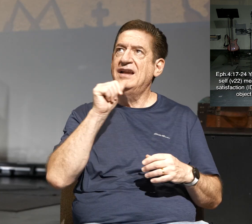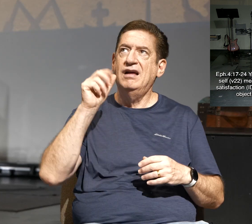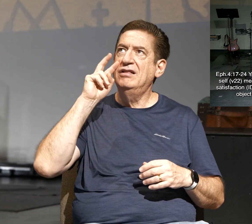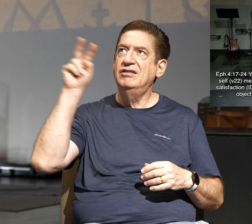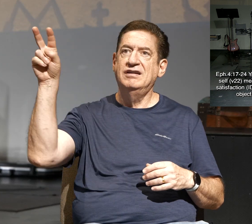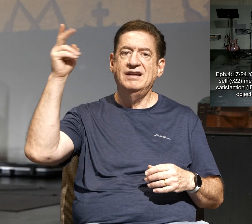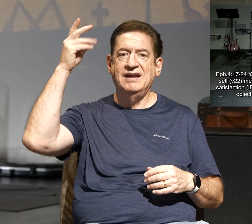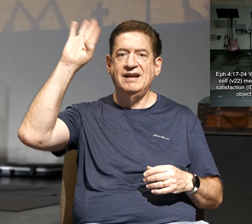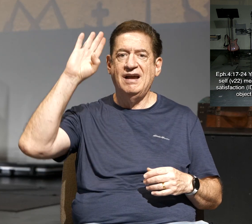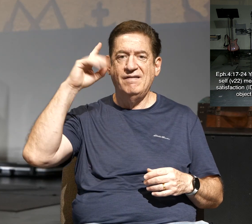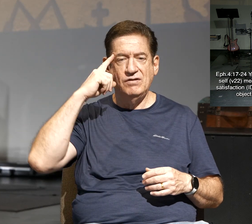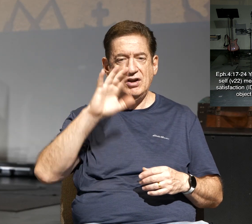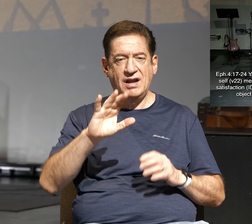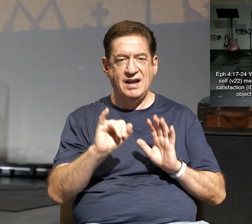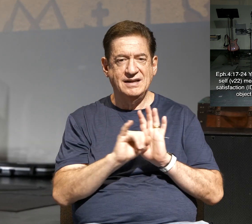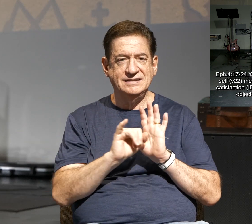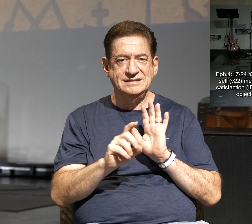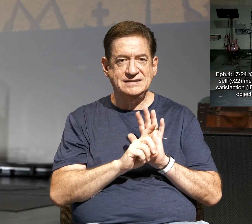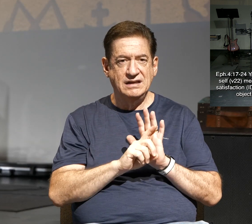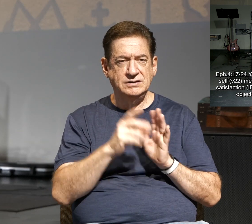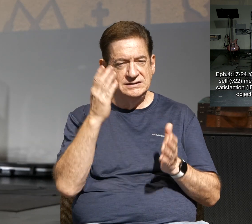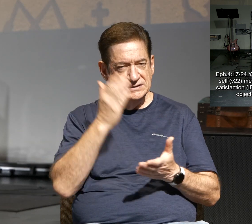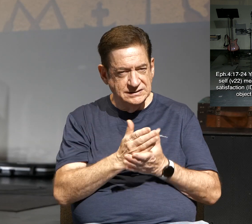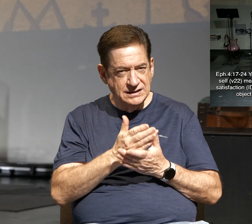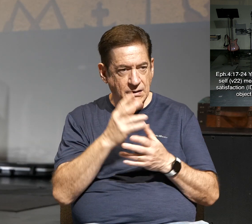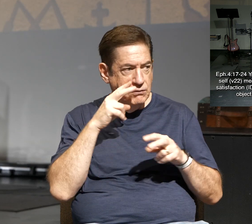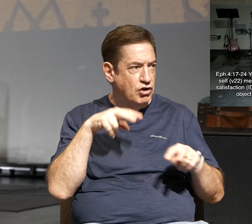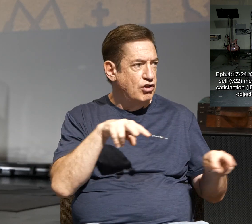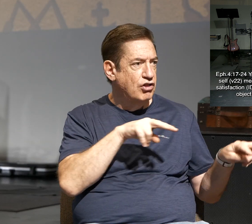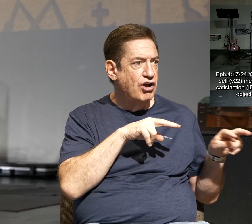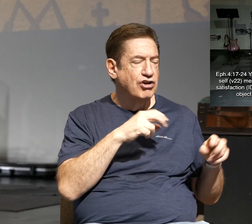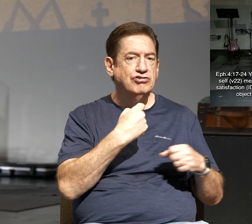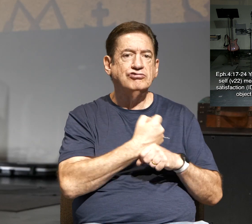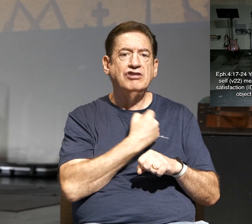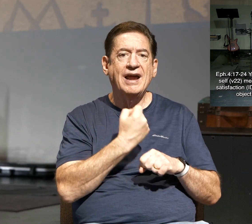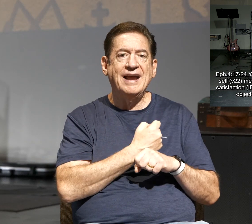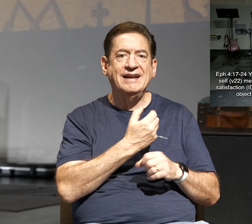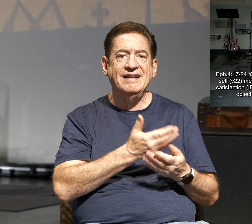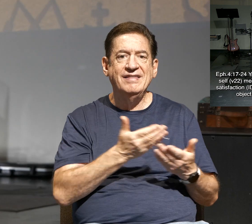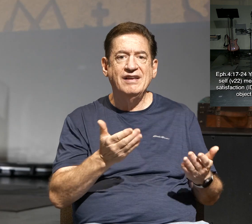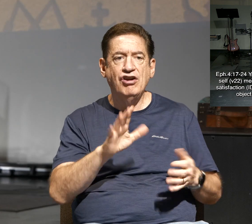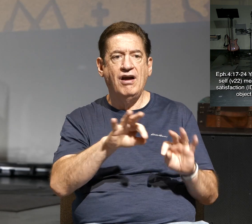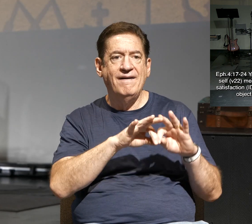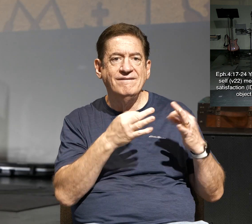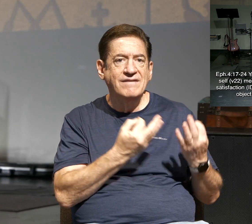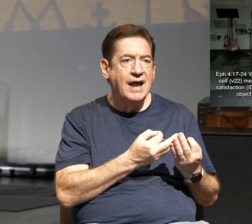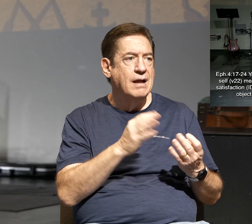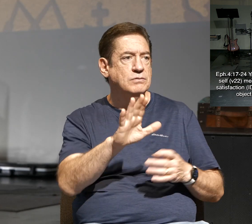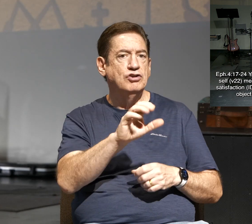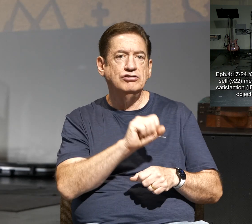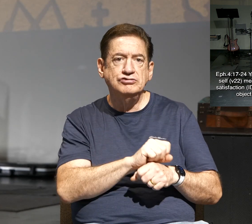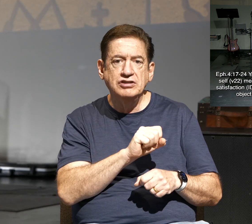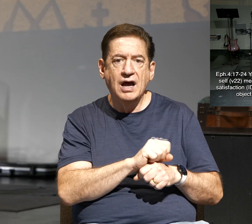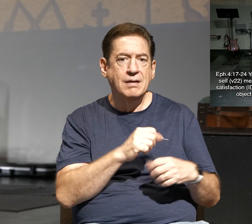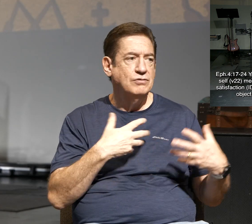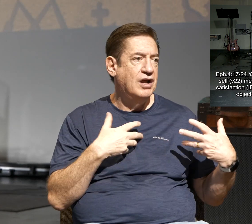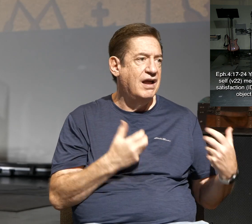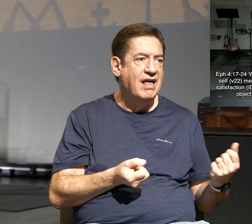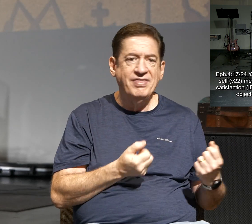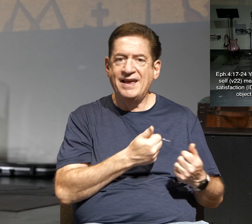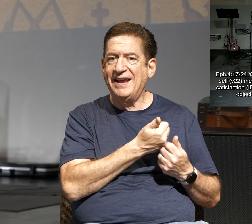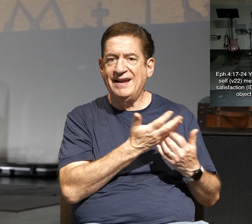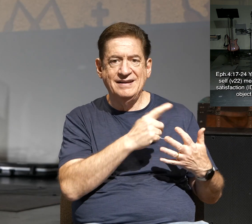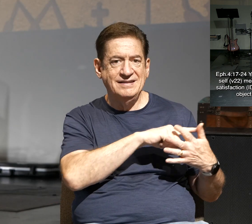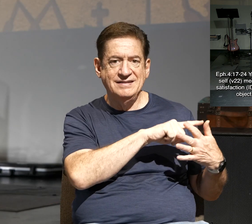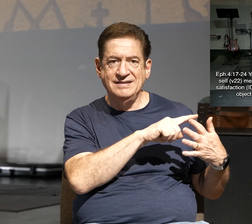identity. So you stop looking to created things, your family, your job, your health, any number of things for